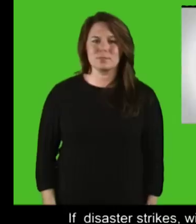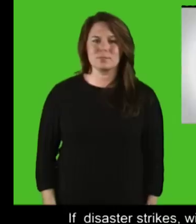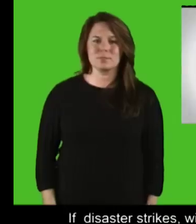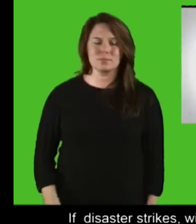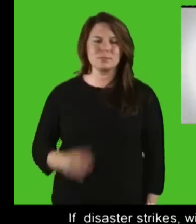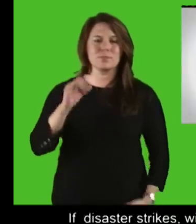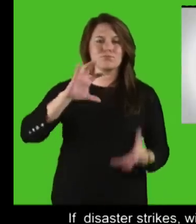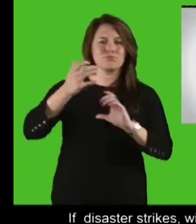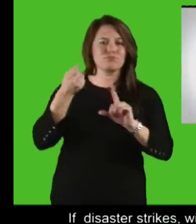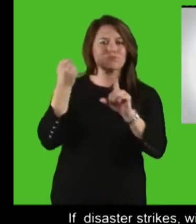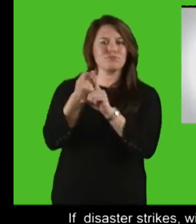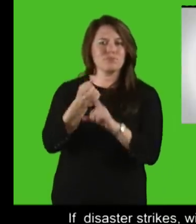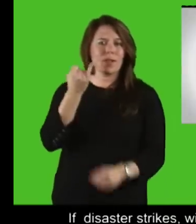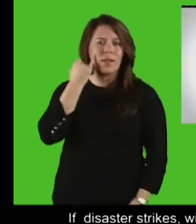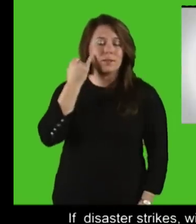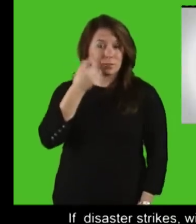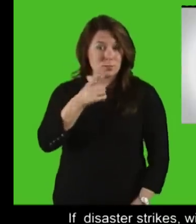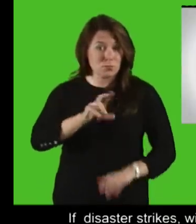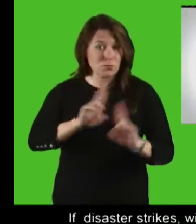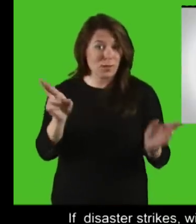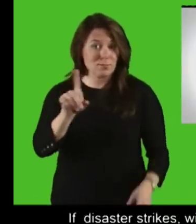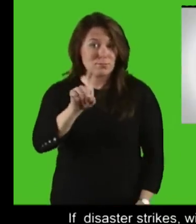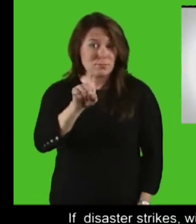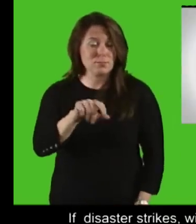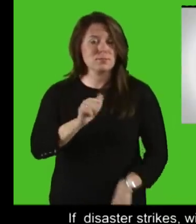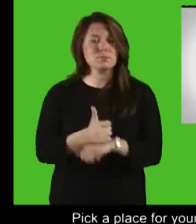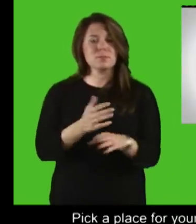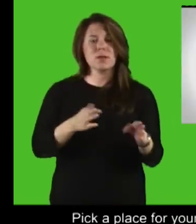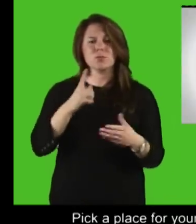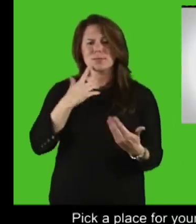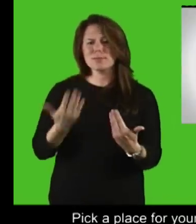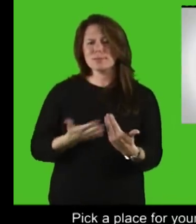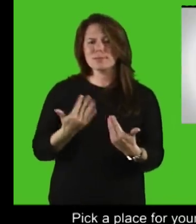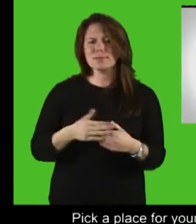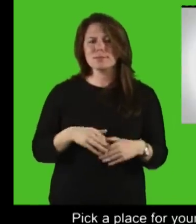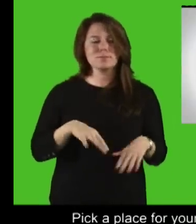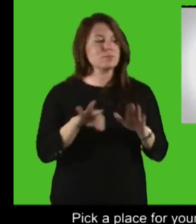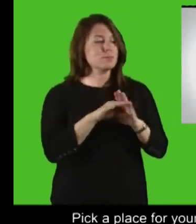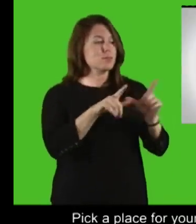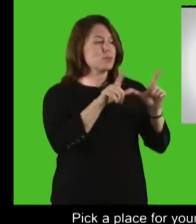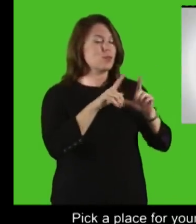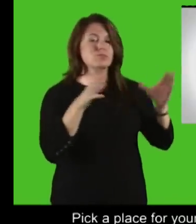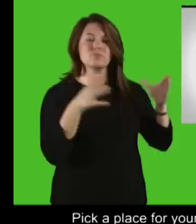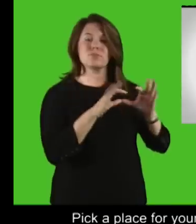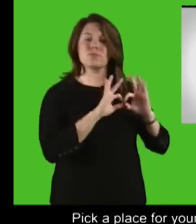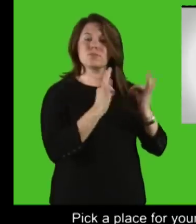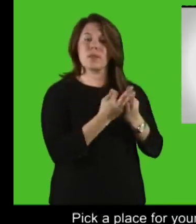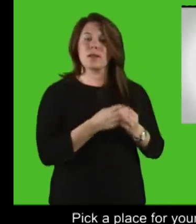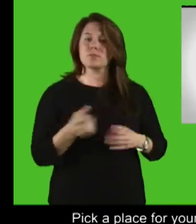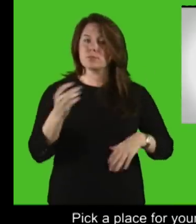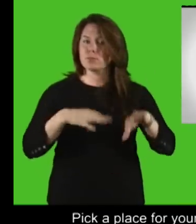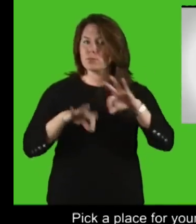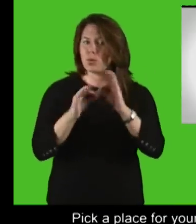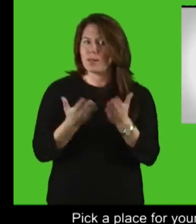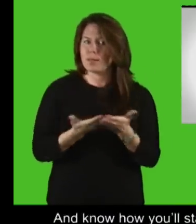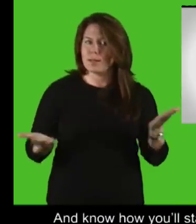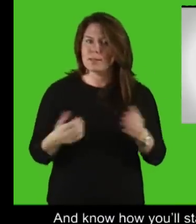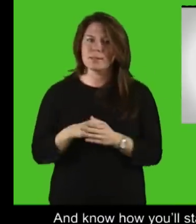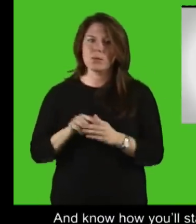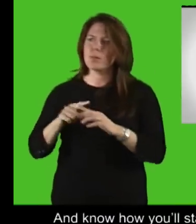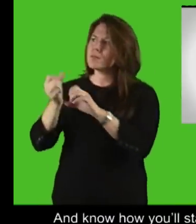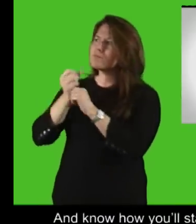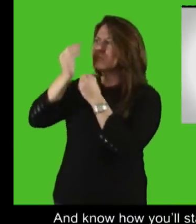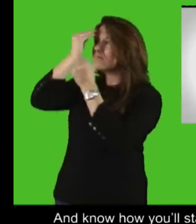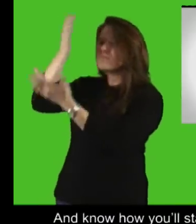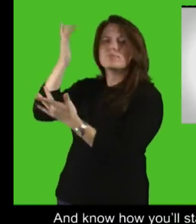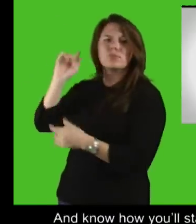If disaster strikes, will you be ready? Making a plan is easy. Pick a place for your family to meet, pack essential supplies, and know how